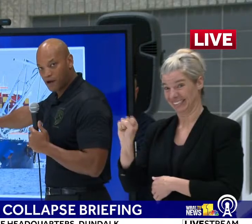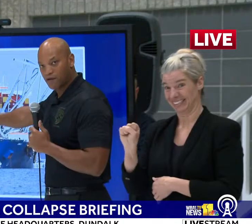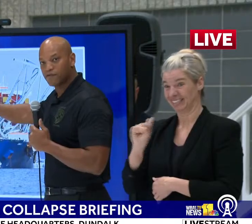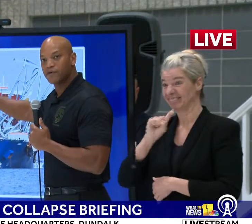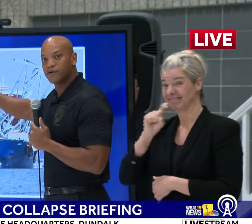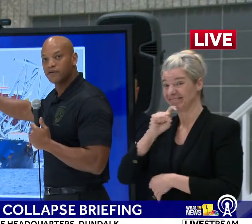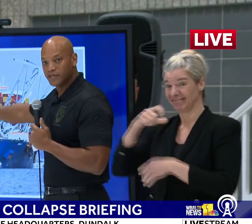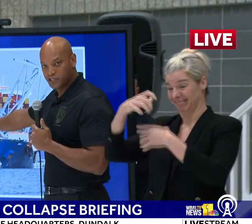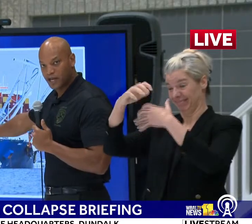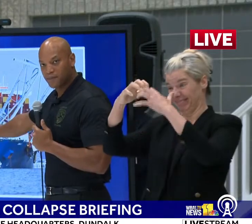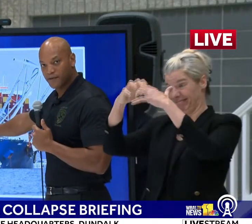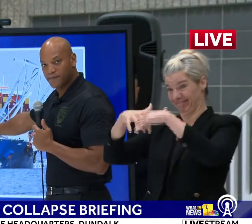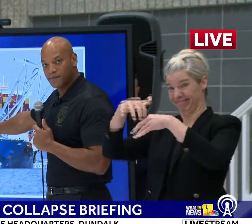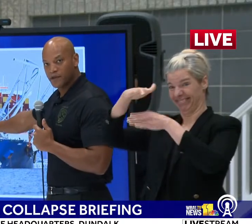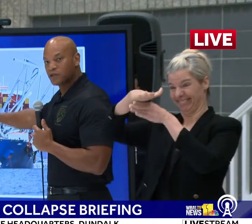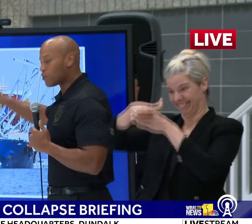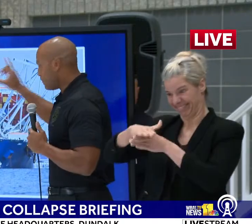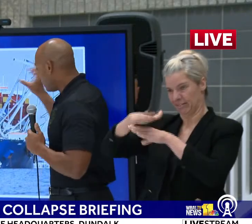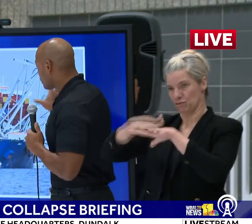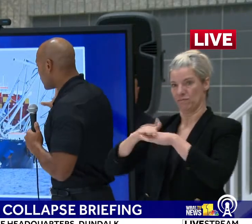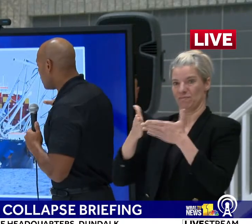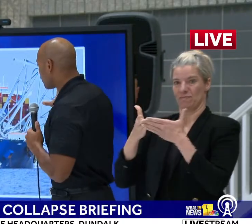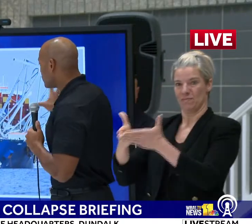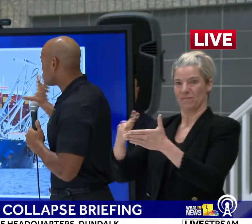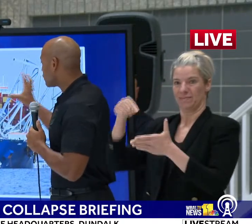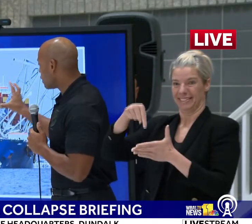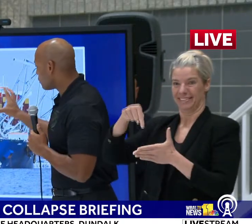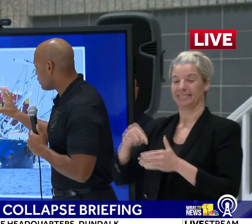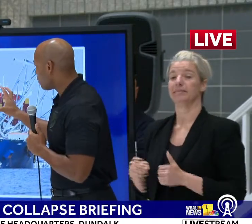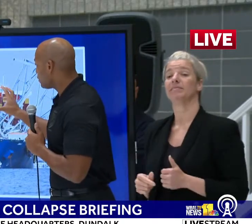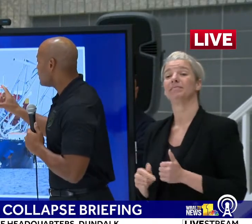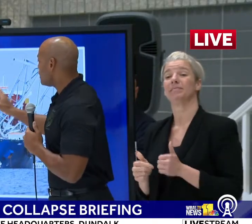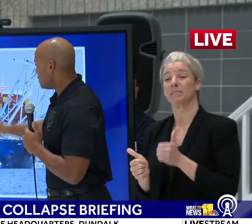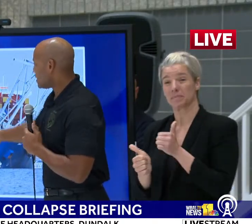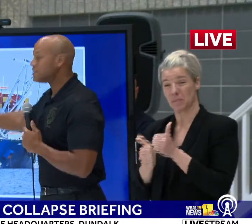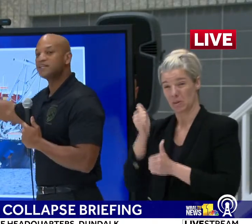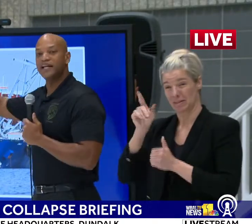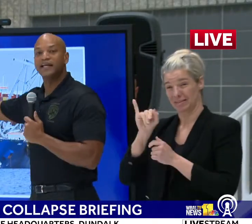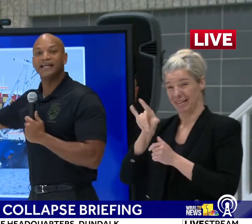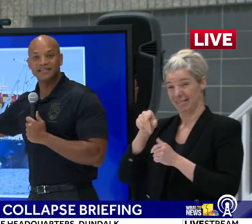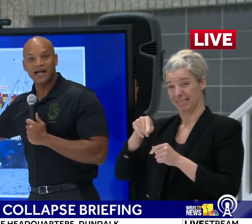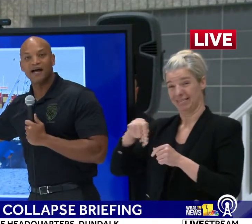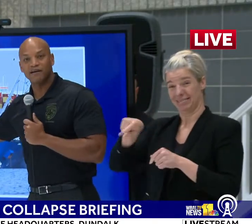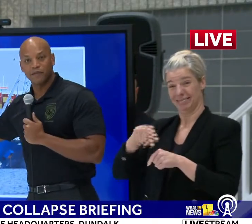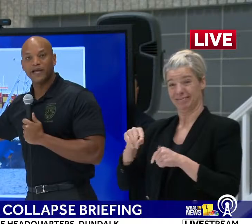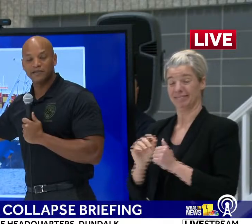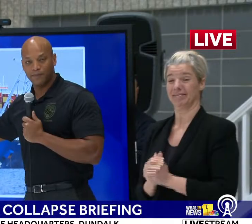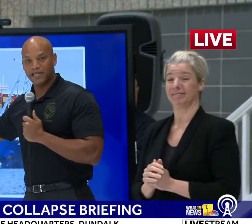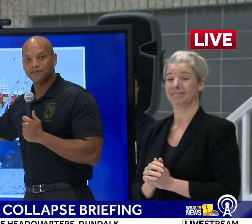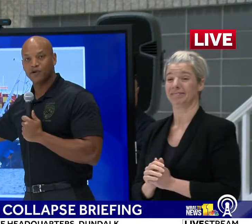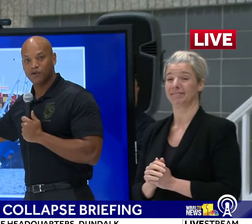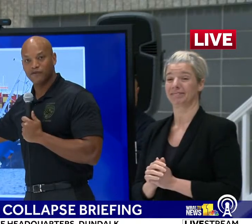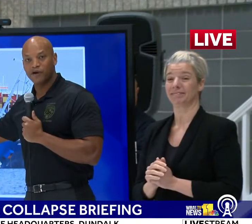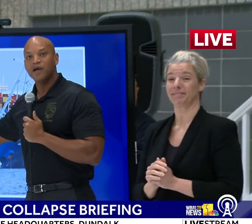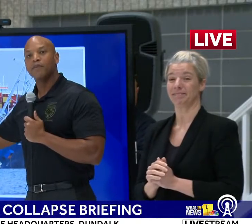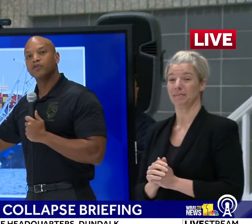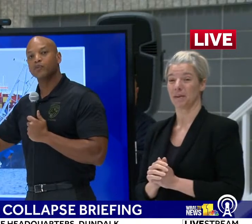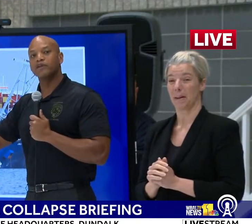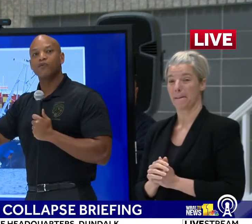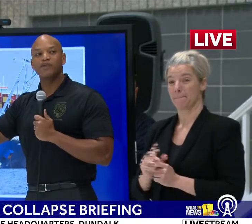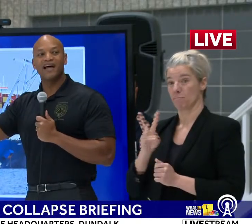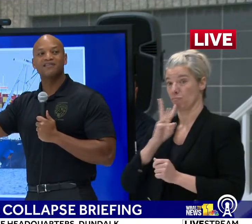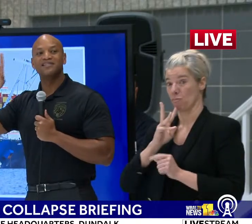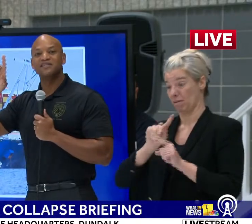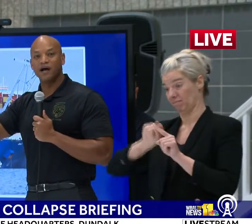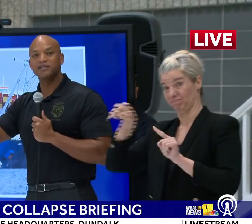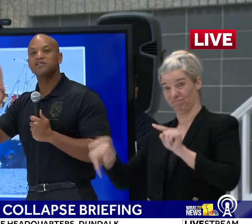on top of this ship. The remainder of the Key Bridge, as we all know, is then sitting inside of the Patapsco River.